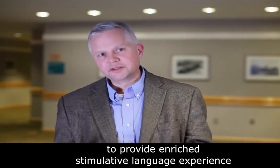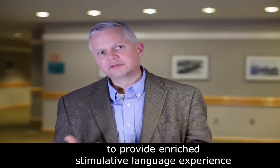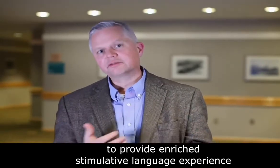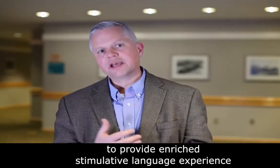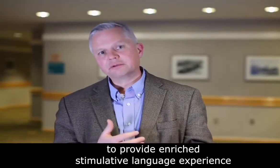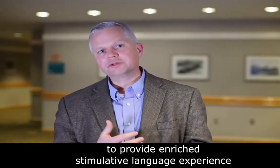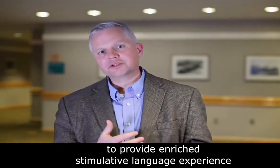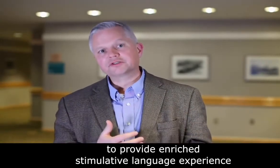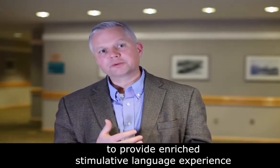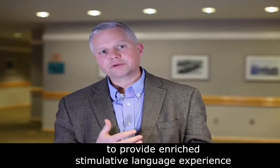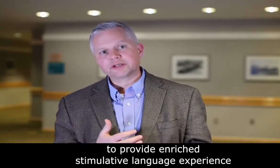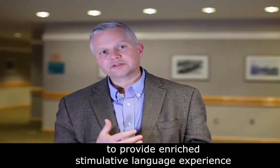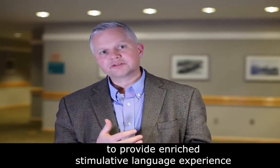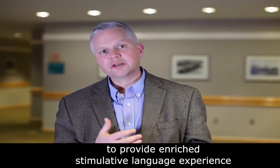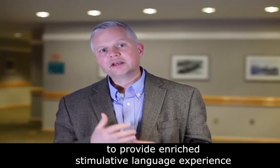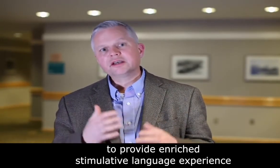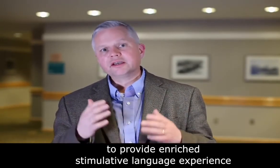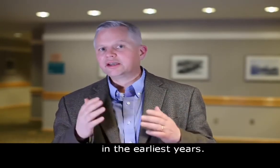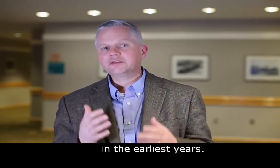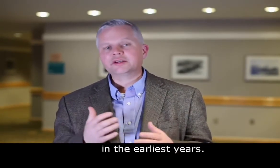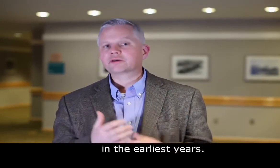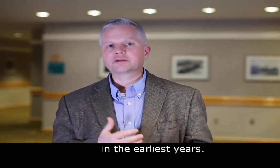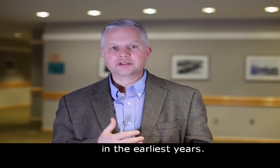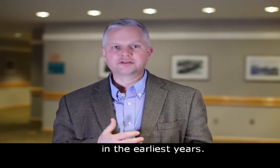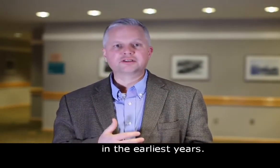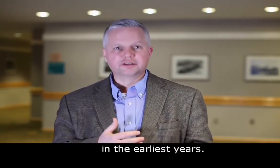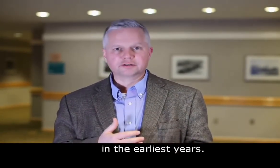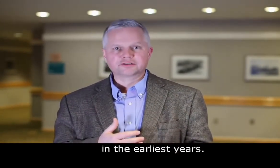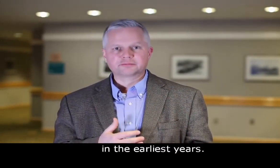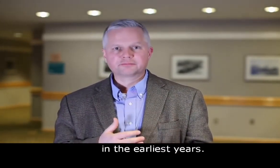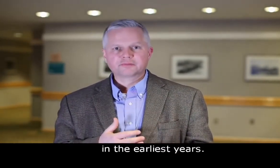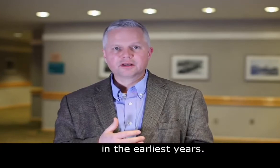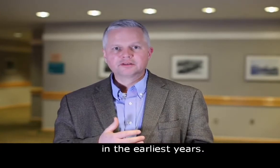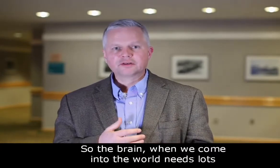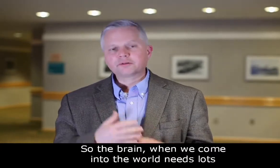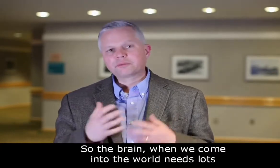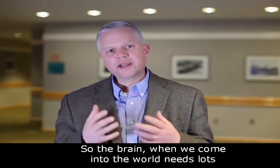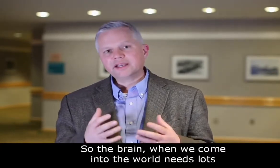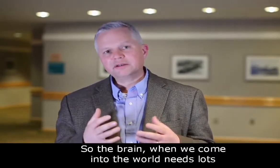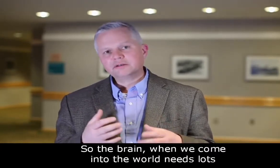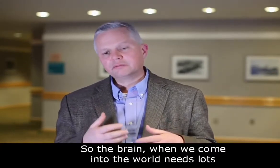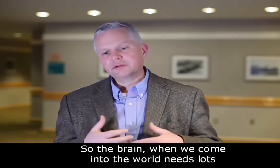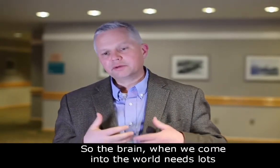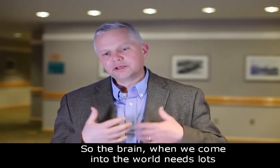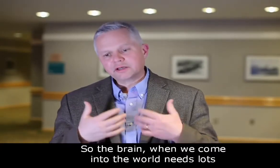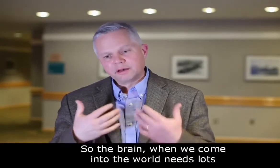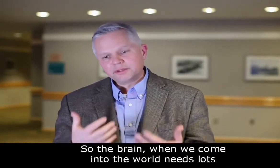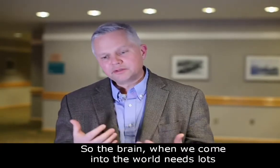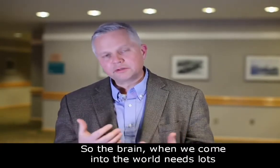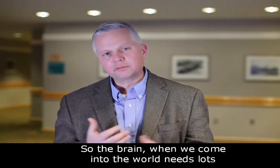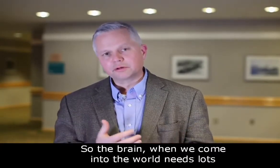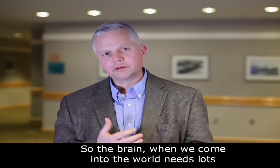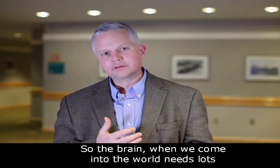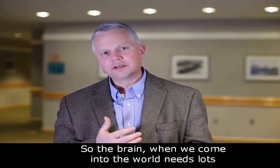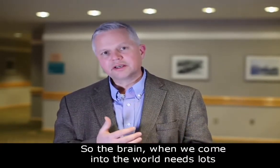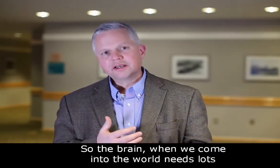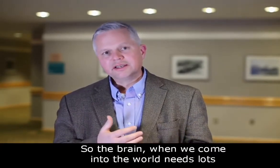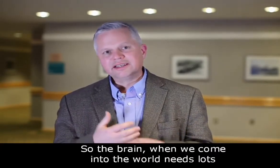stimulative language experience in the earliest years. So the brain, when we come into the world,